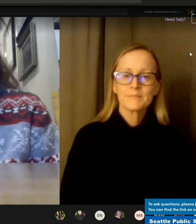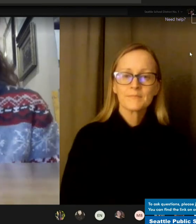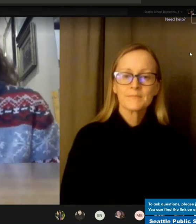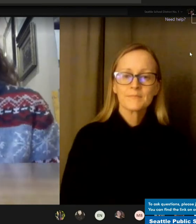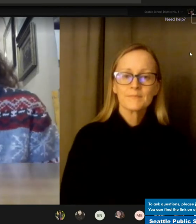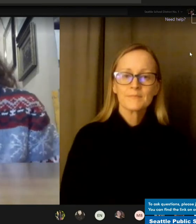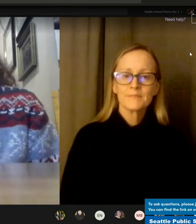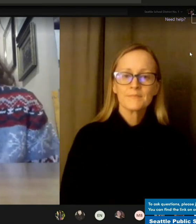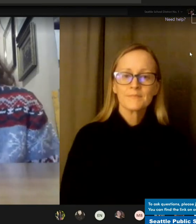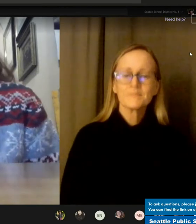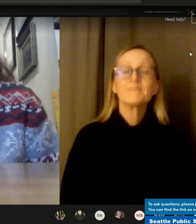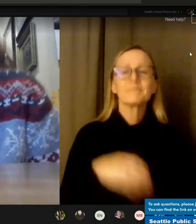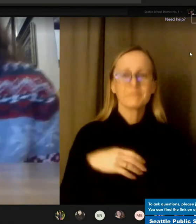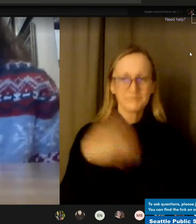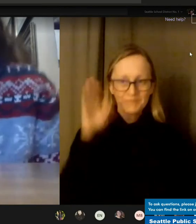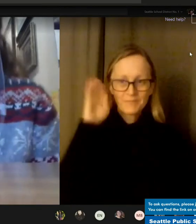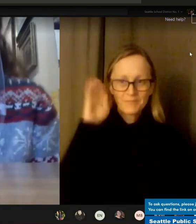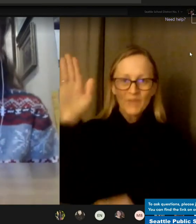right. Good afternoon, everyone.